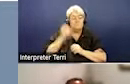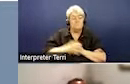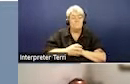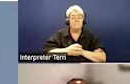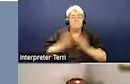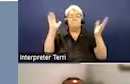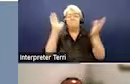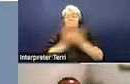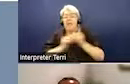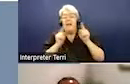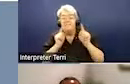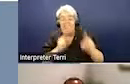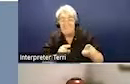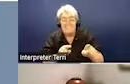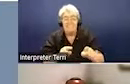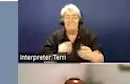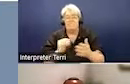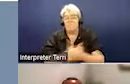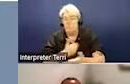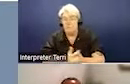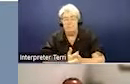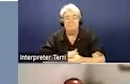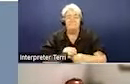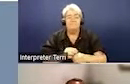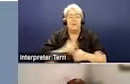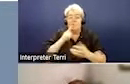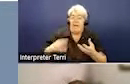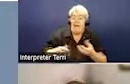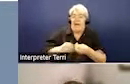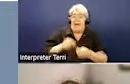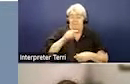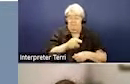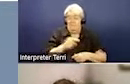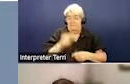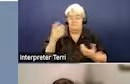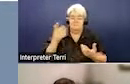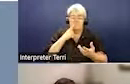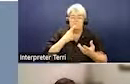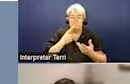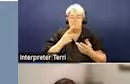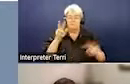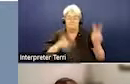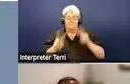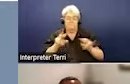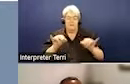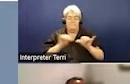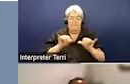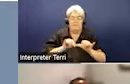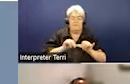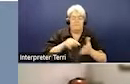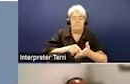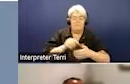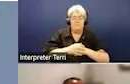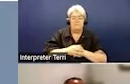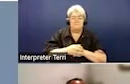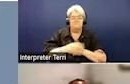is something that's going to be new, and we're adding this in as kind of a measurement piece. What they did was they took a look